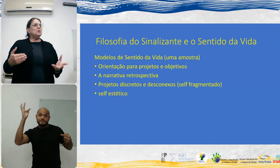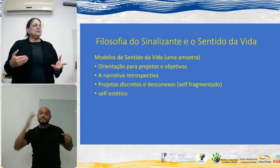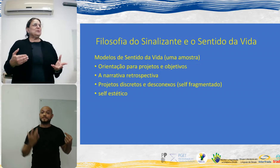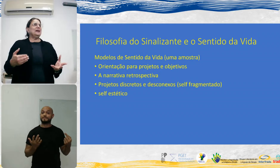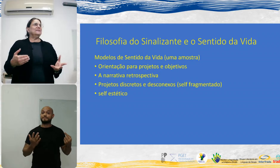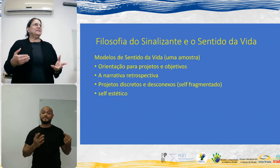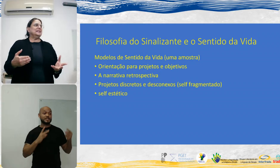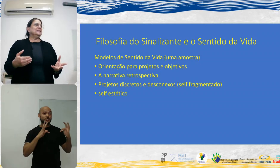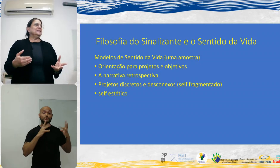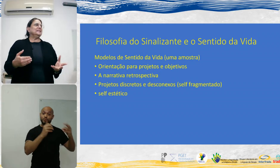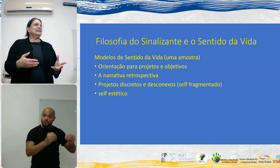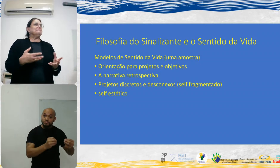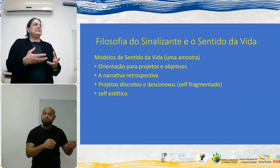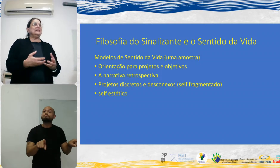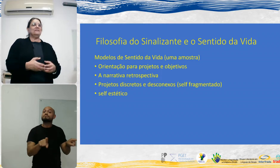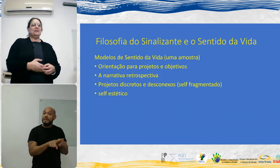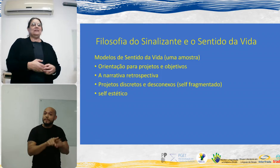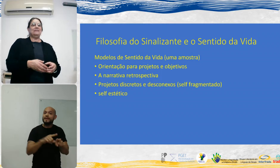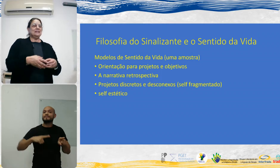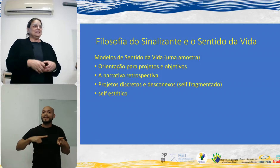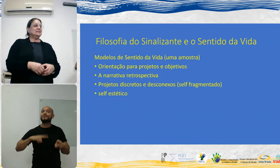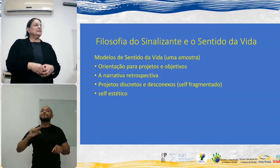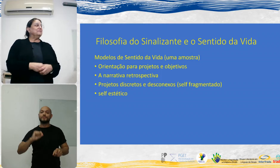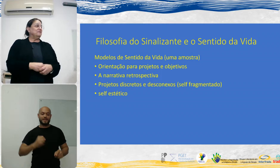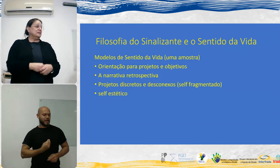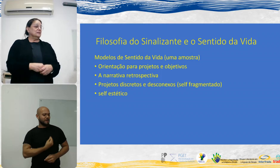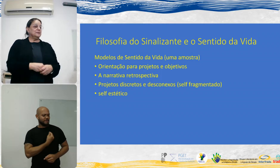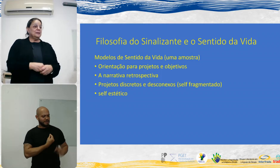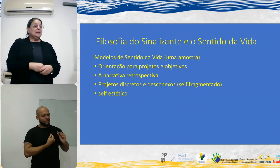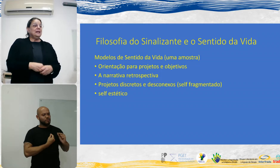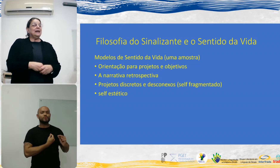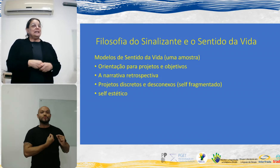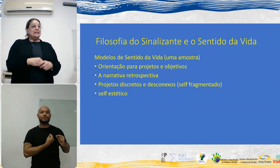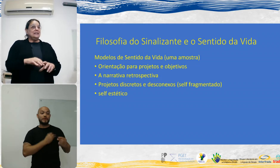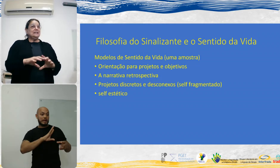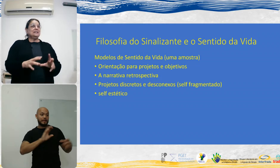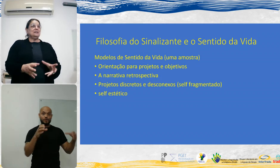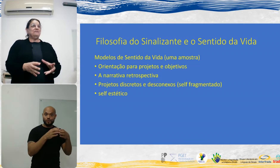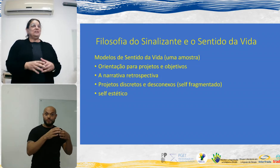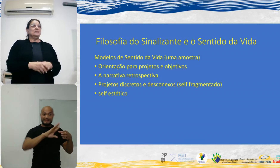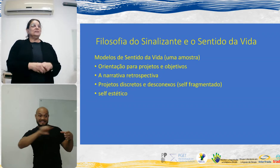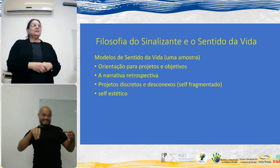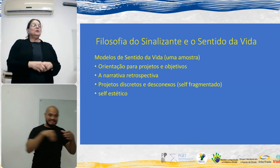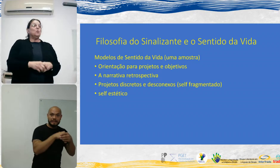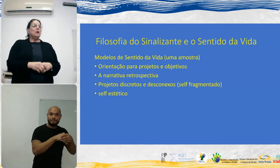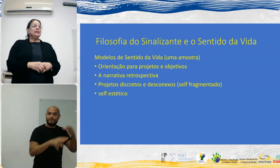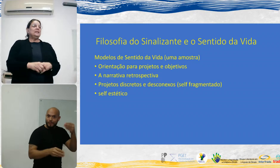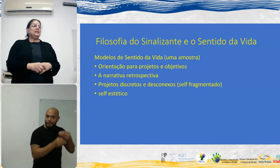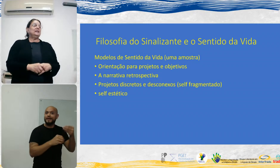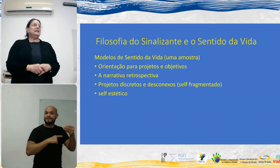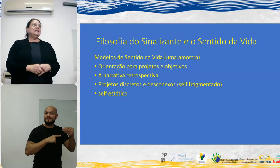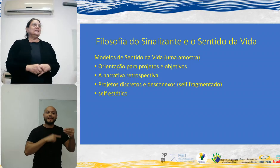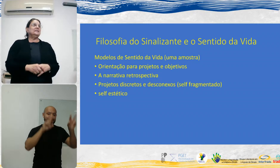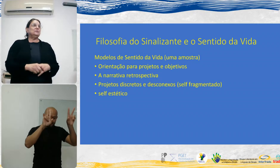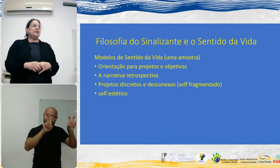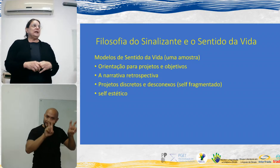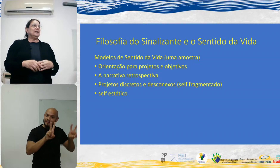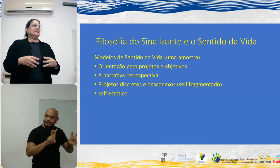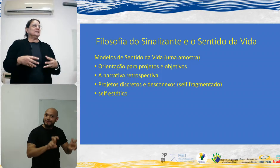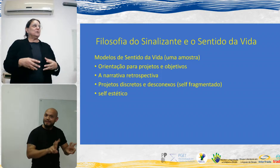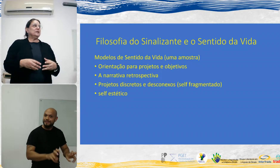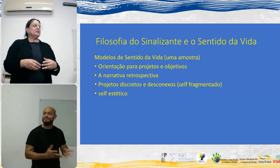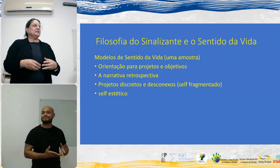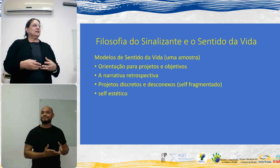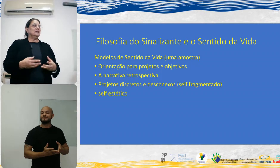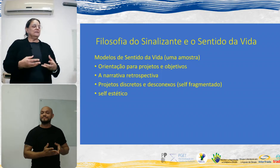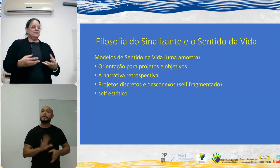You also have things like meaning of life as a subfield. And in this subfield, one thing is we ask